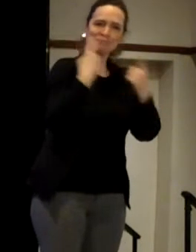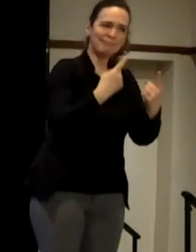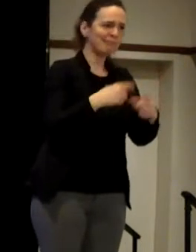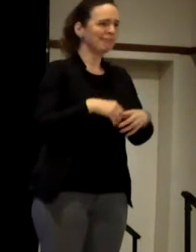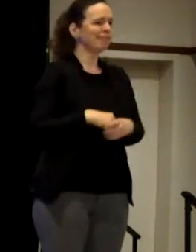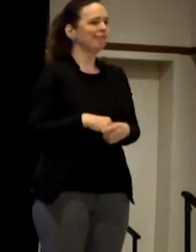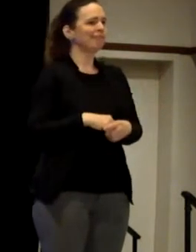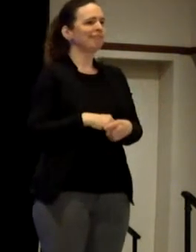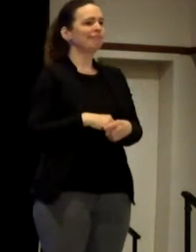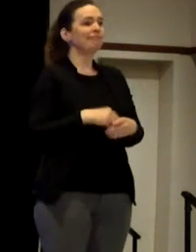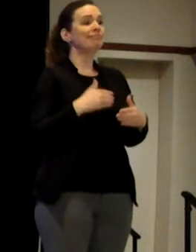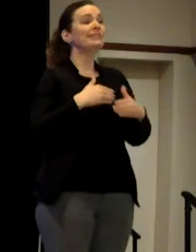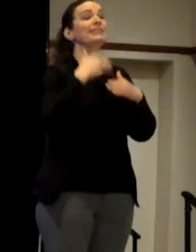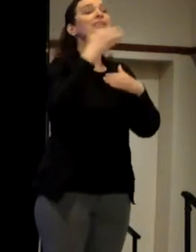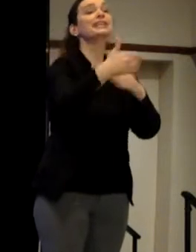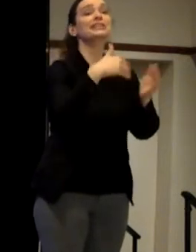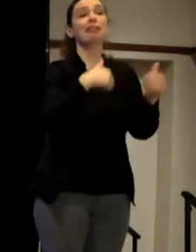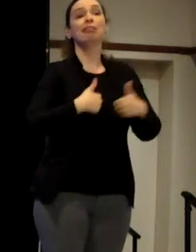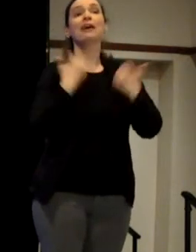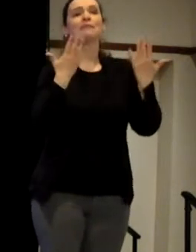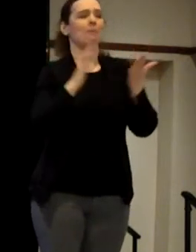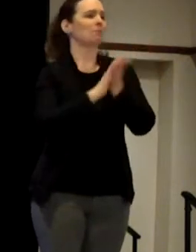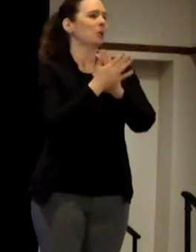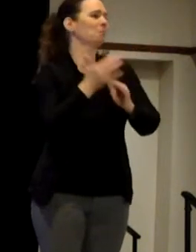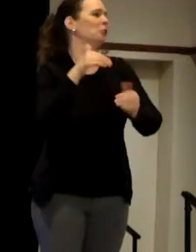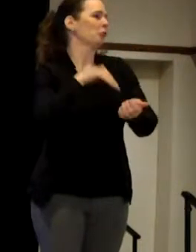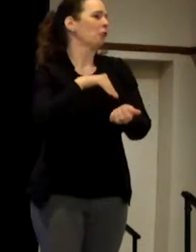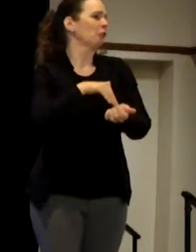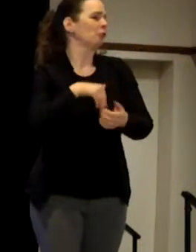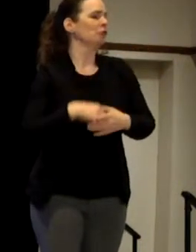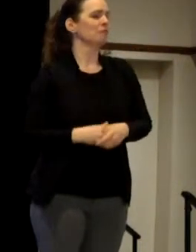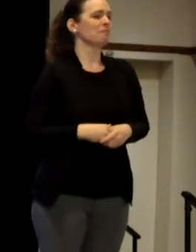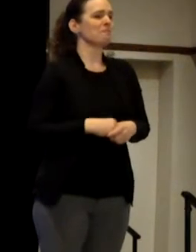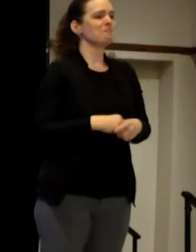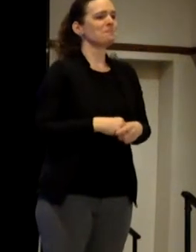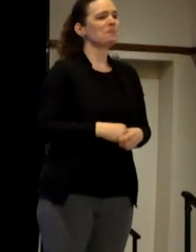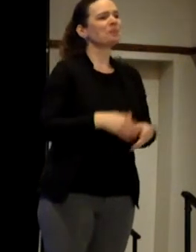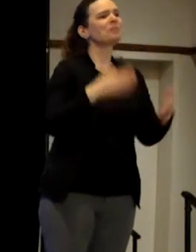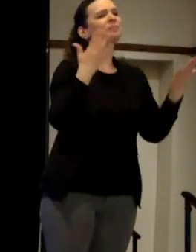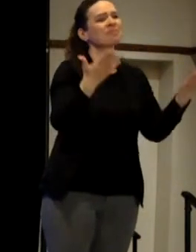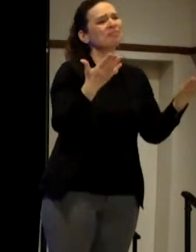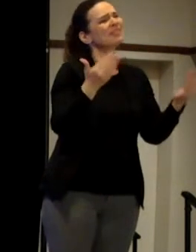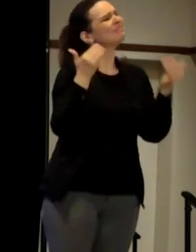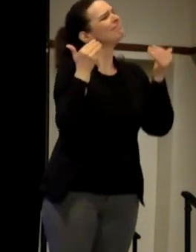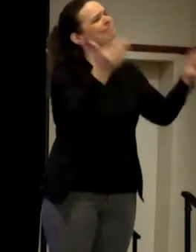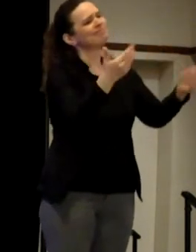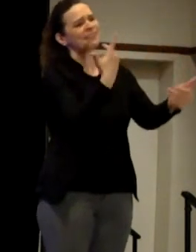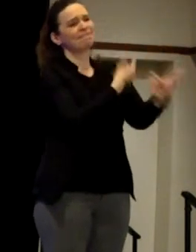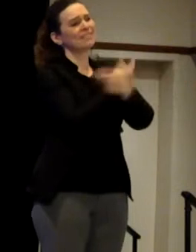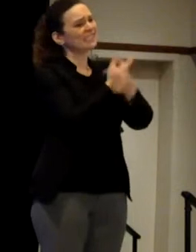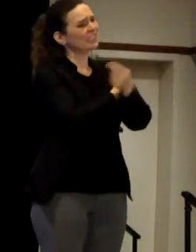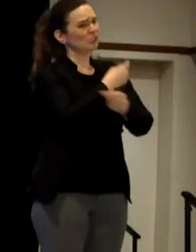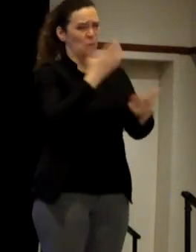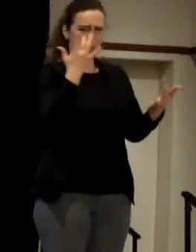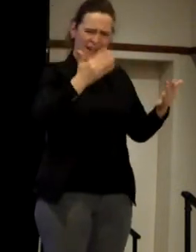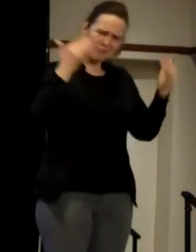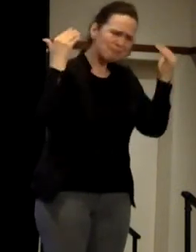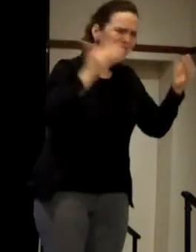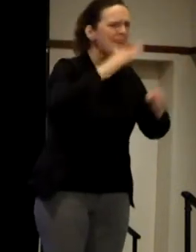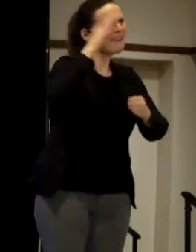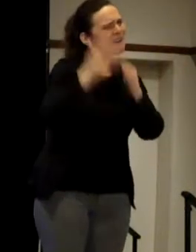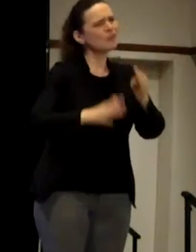now. But let us vaccinate our community, and we'll end this quickly, because at